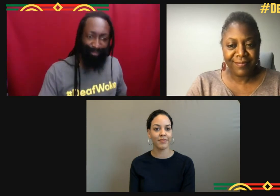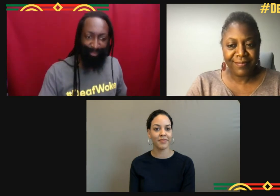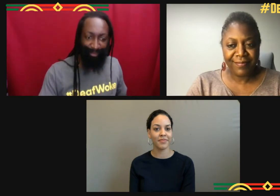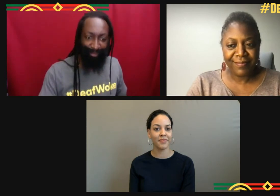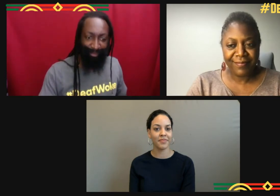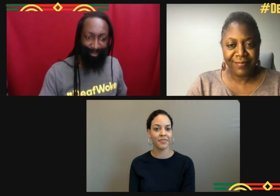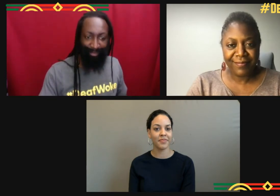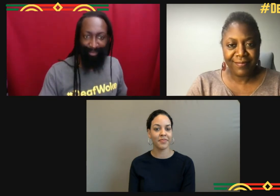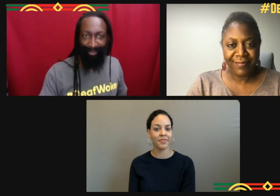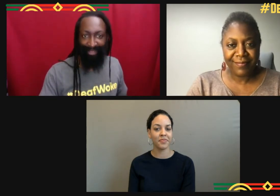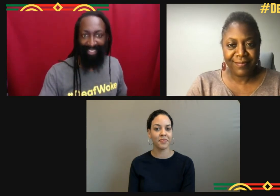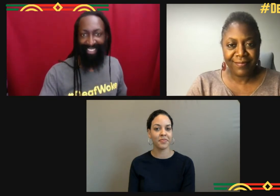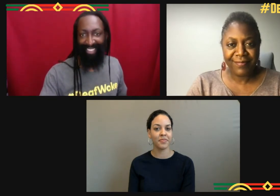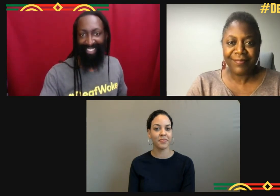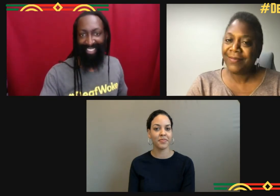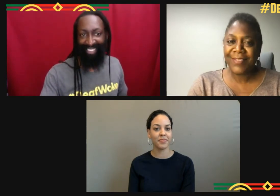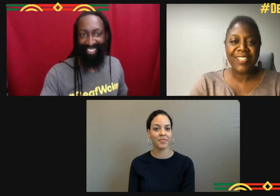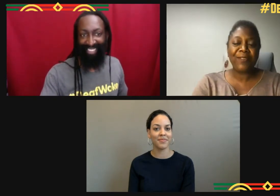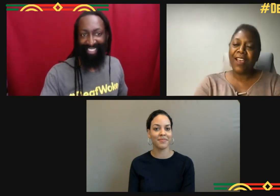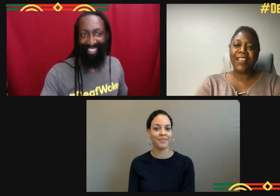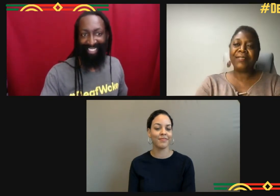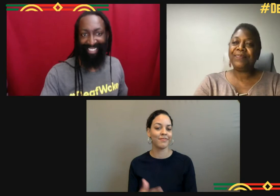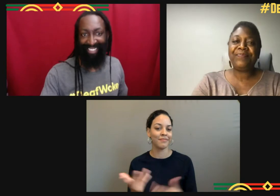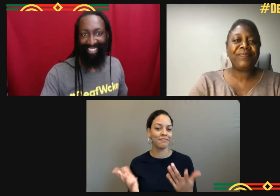You know what it is, the tech, you know.